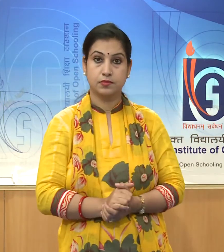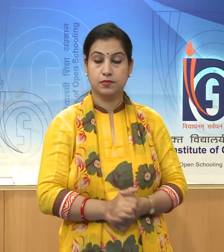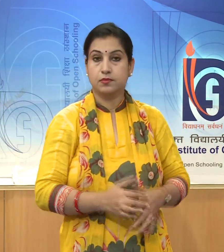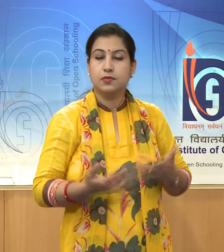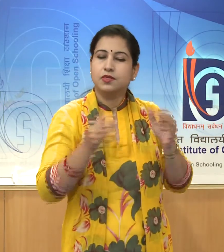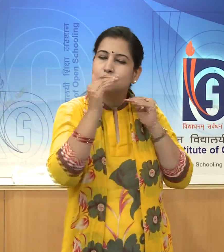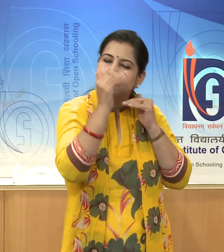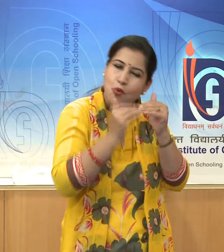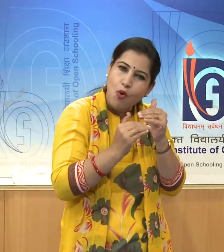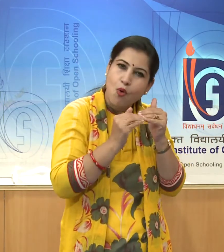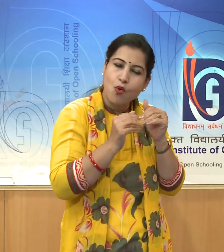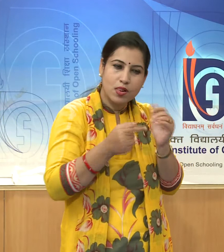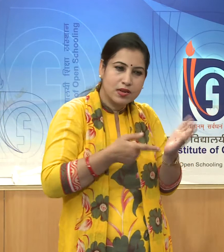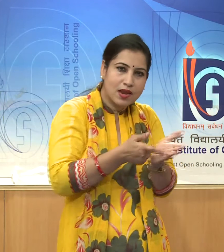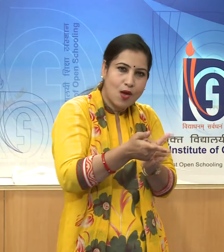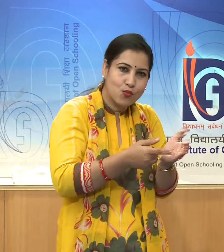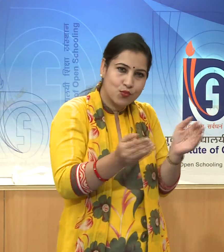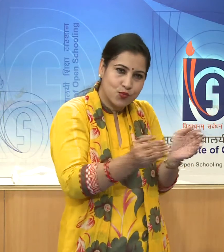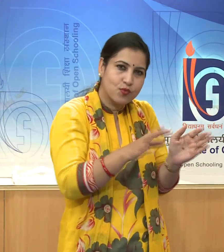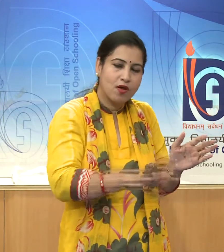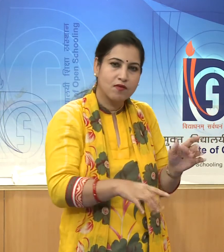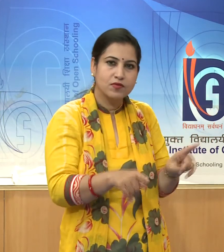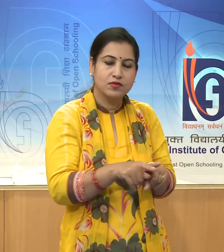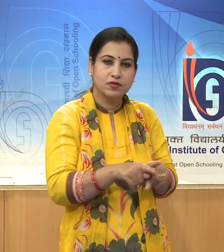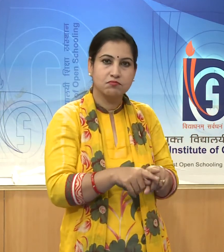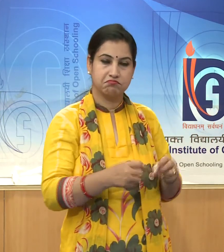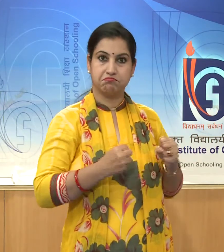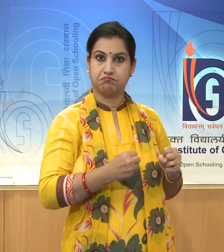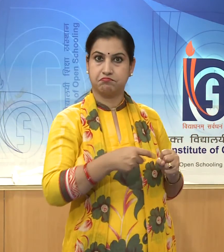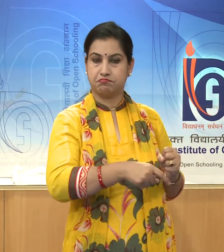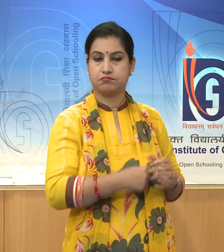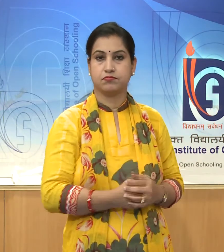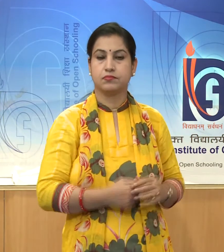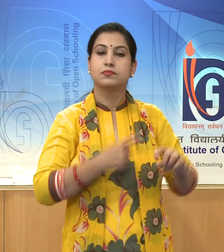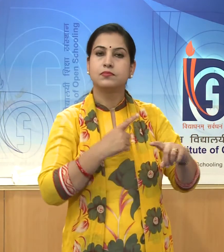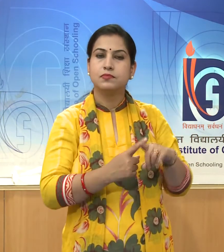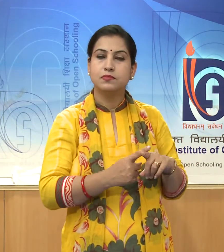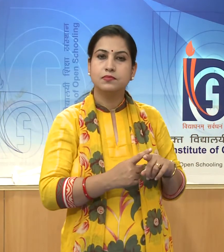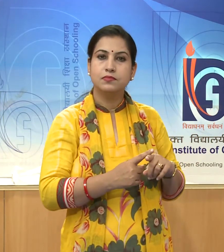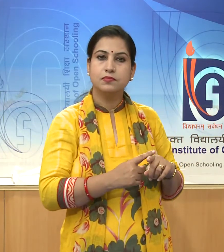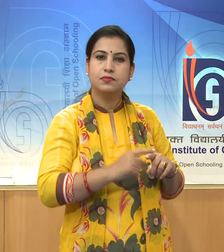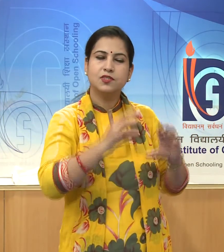lies a small town with a church and small